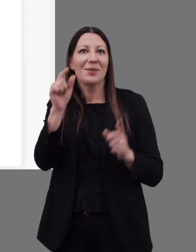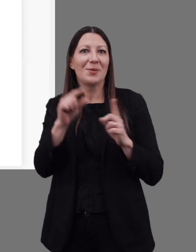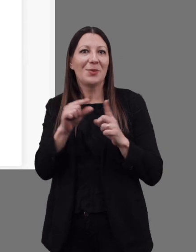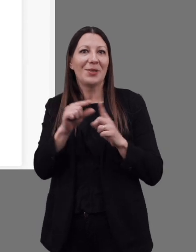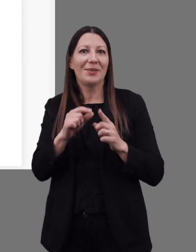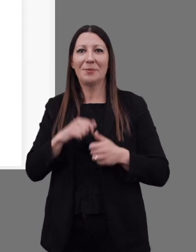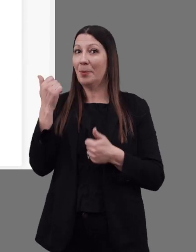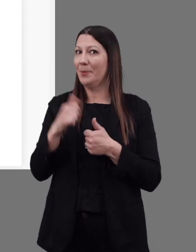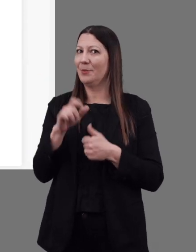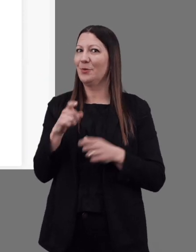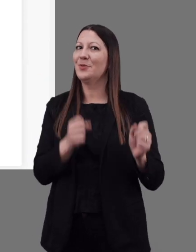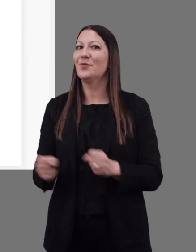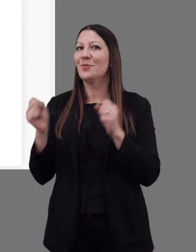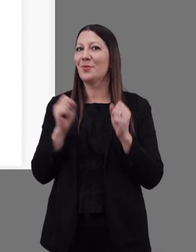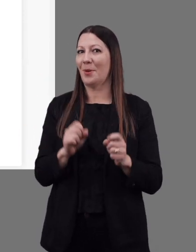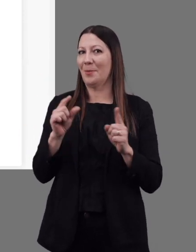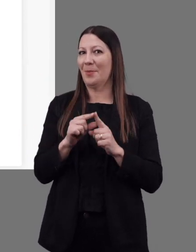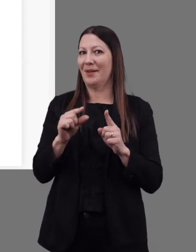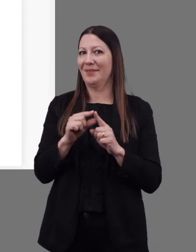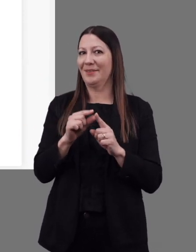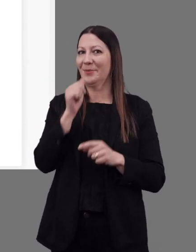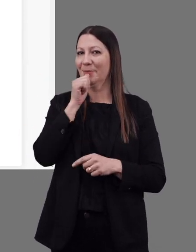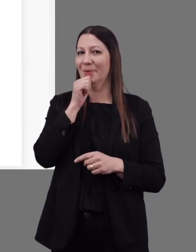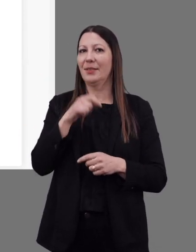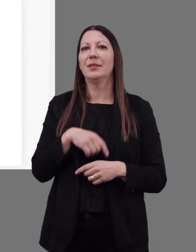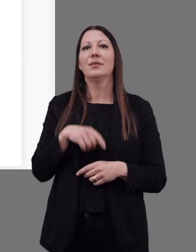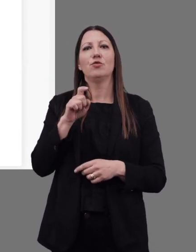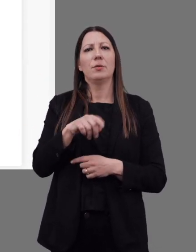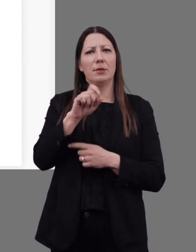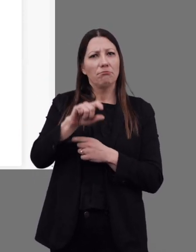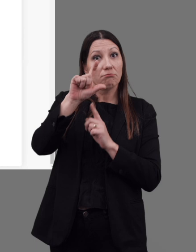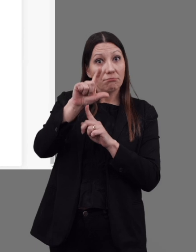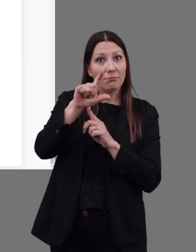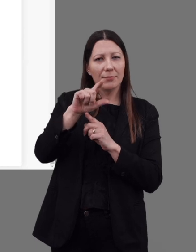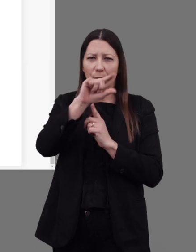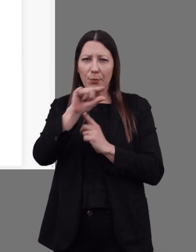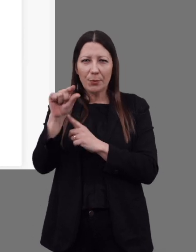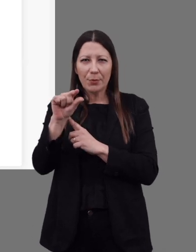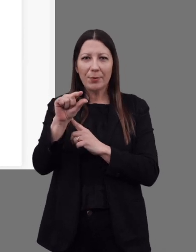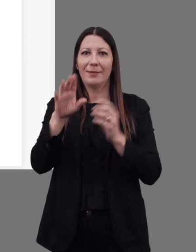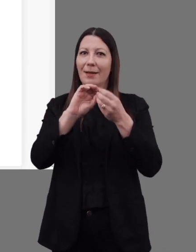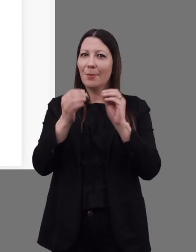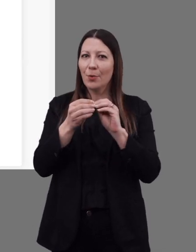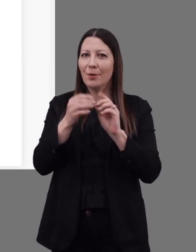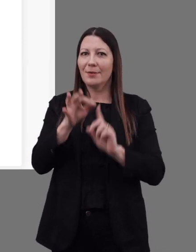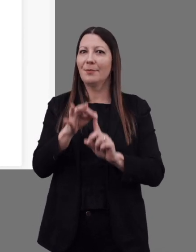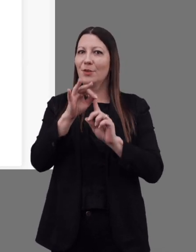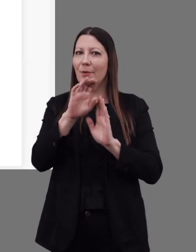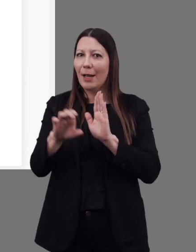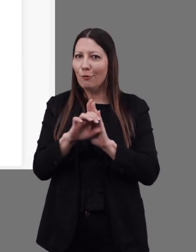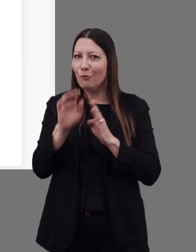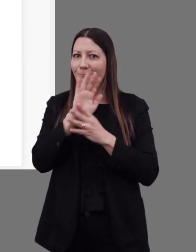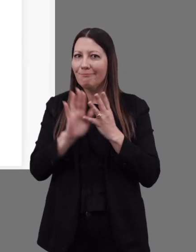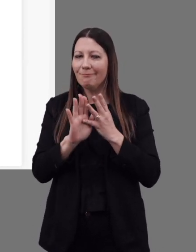password should be a strong password, including an uppercase, a lowercase, a number, and a special character. If you create